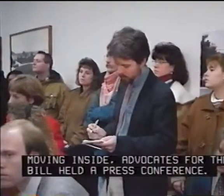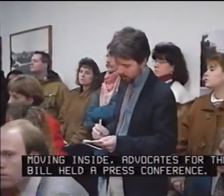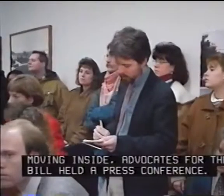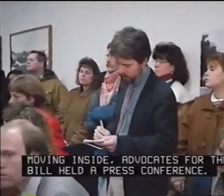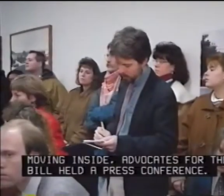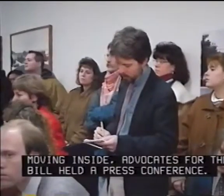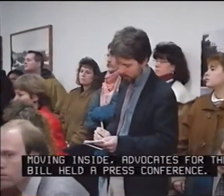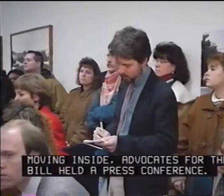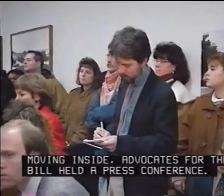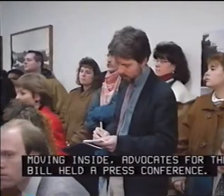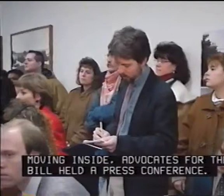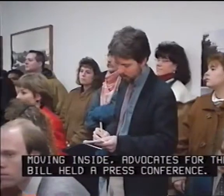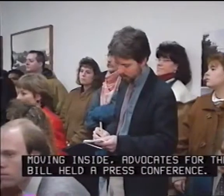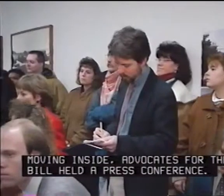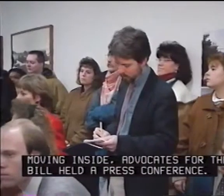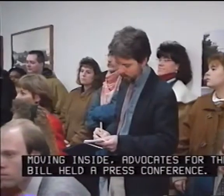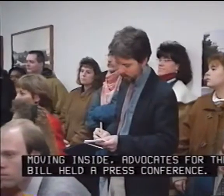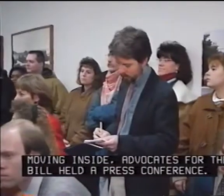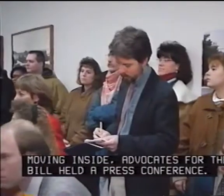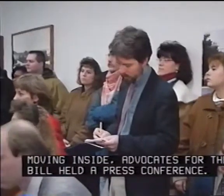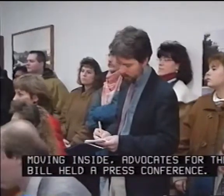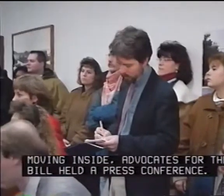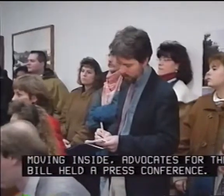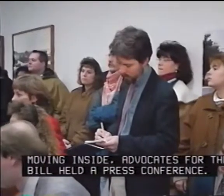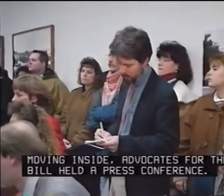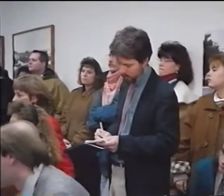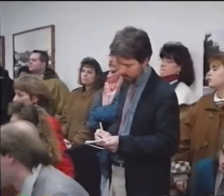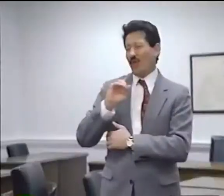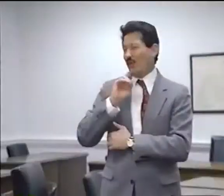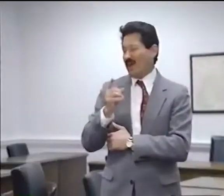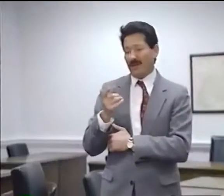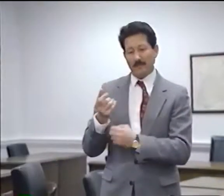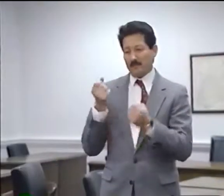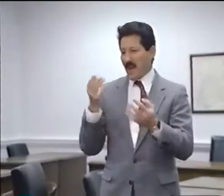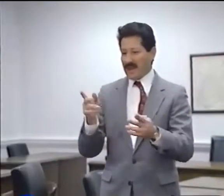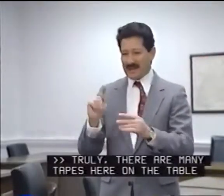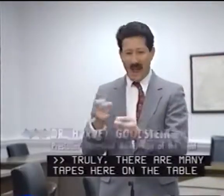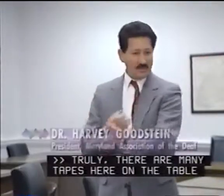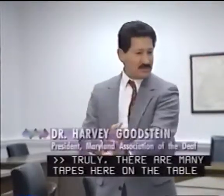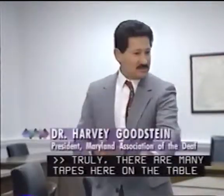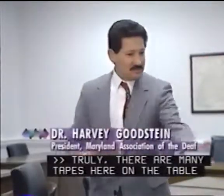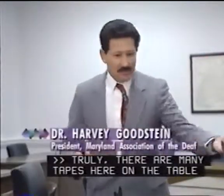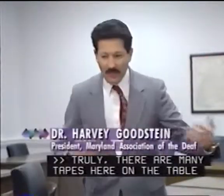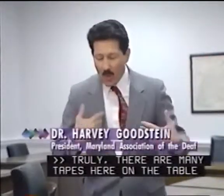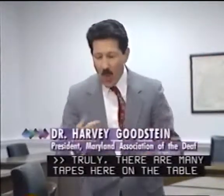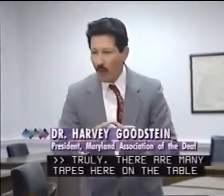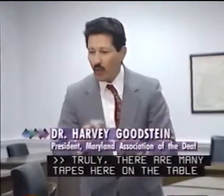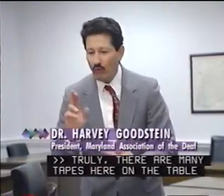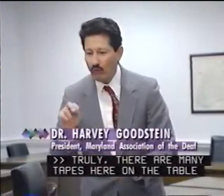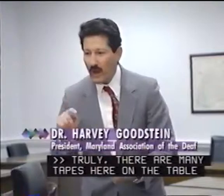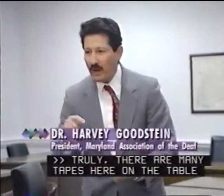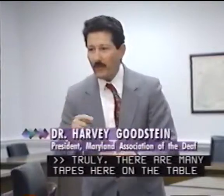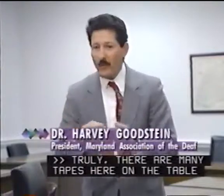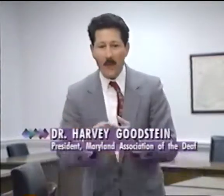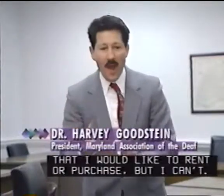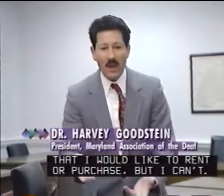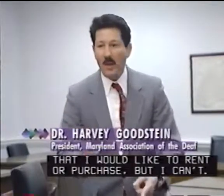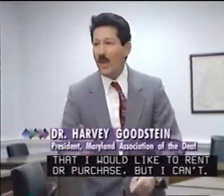inside, advocates for the bill held a press conference. Truly, there are many tapes here on the table that I would